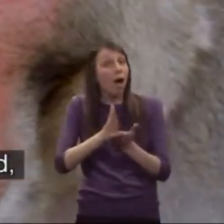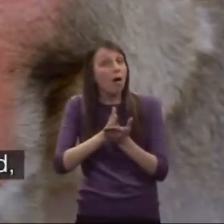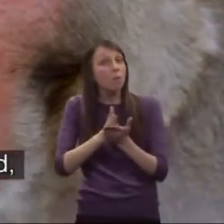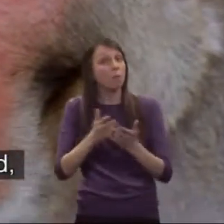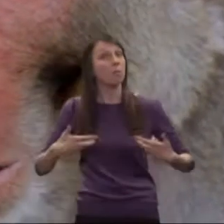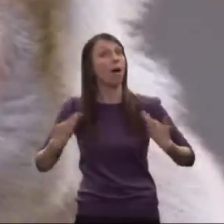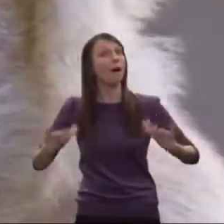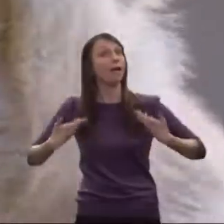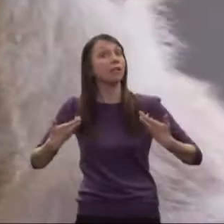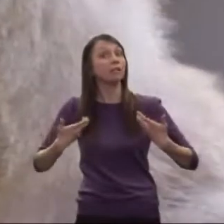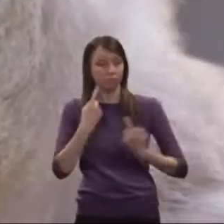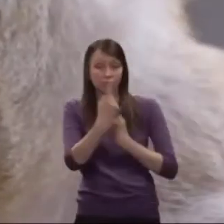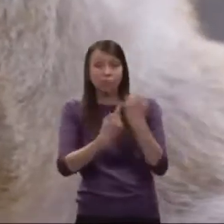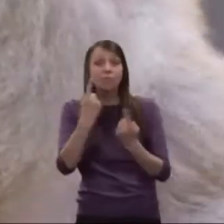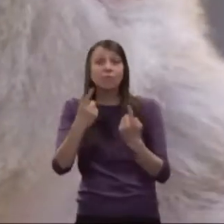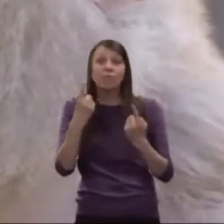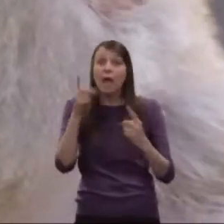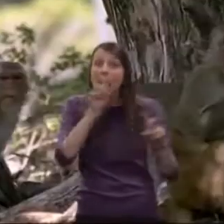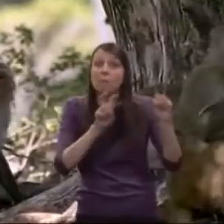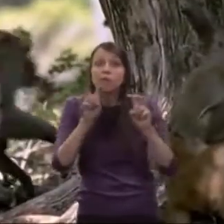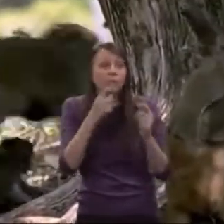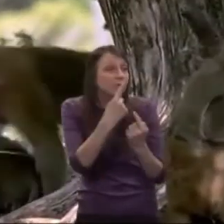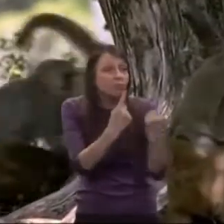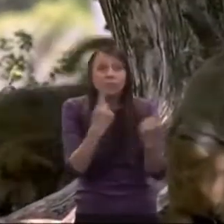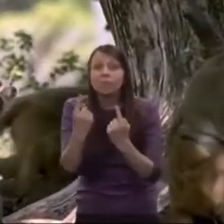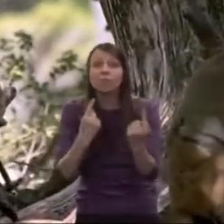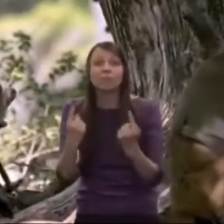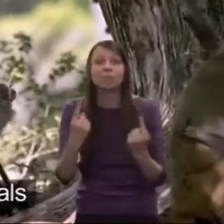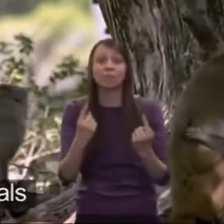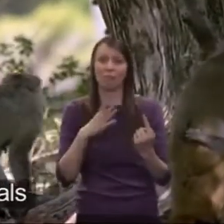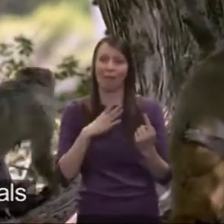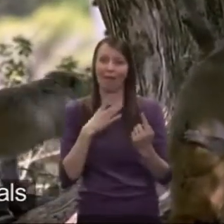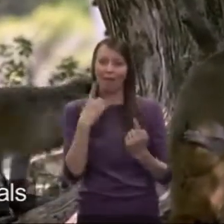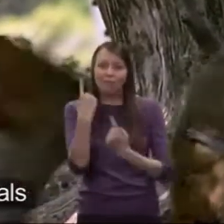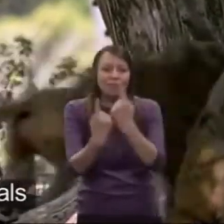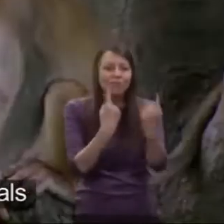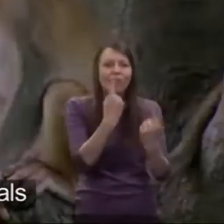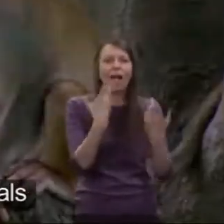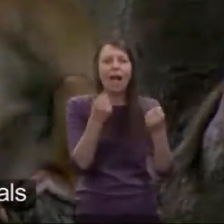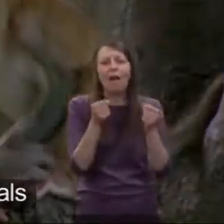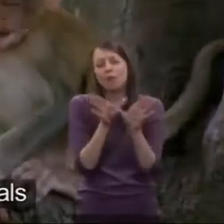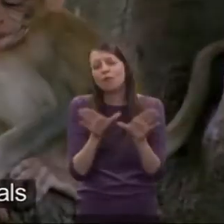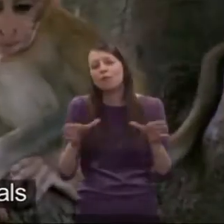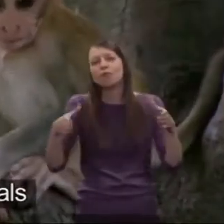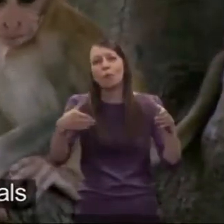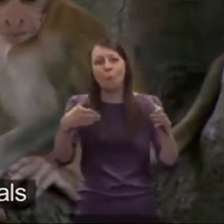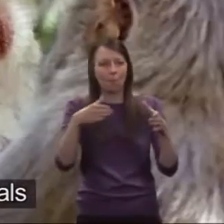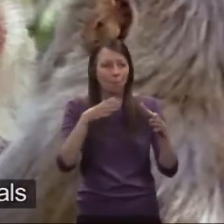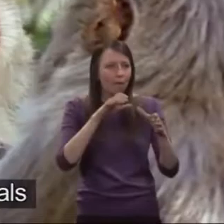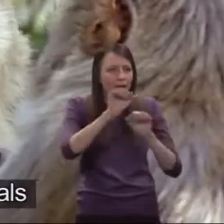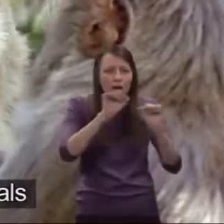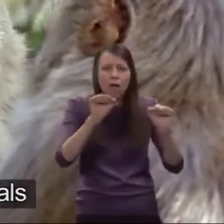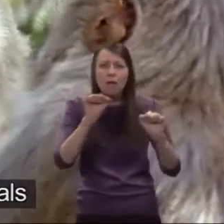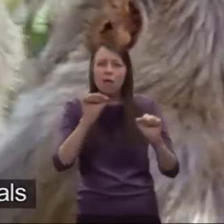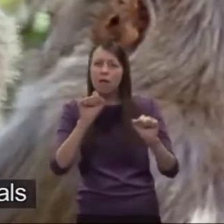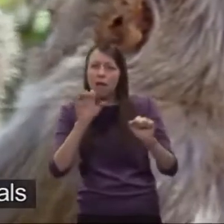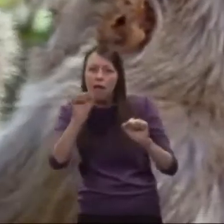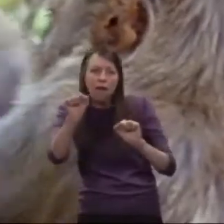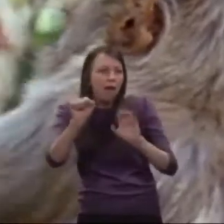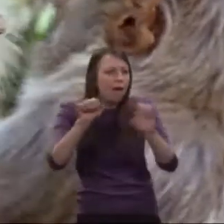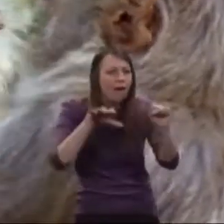monkeys lip read, if you like, because monkeys that live in groups quite often recognise each other